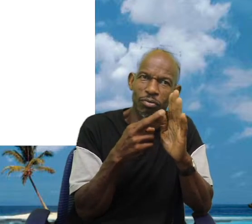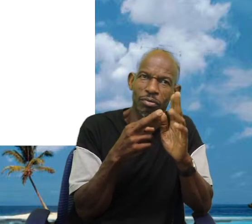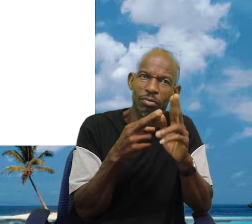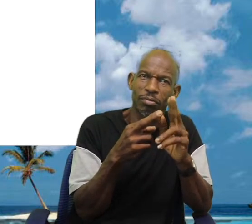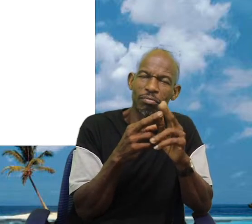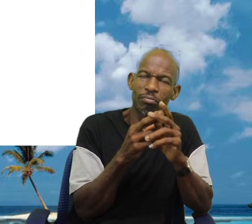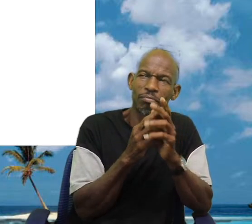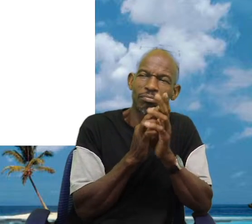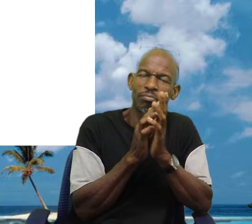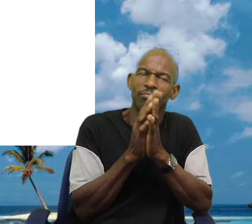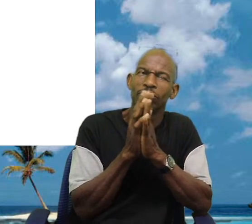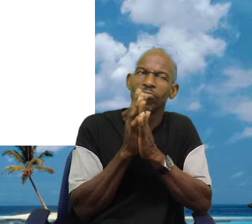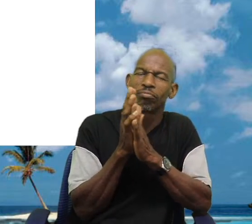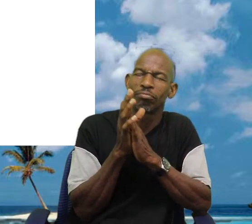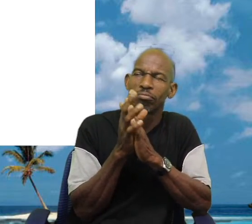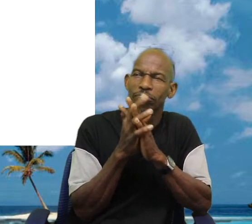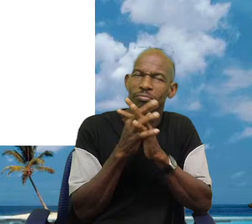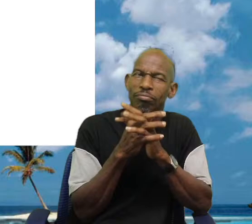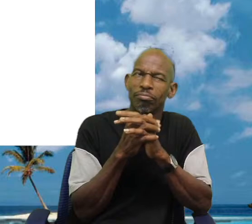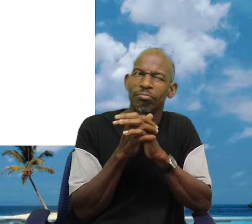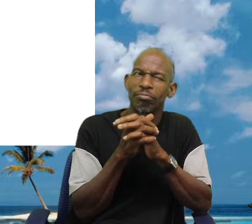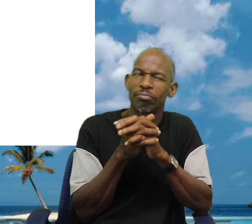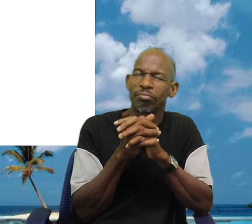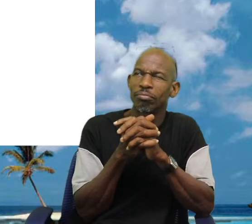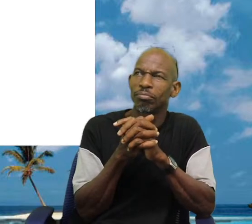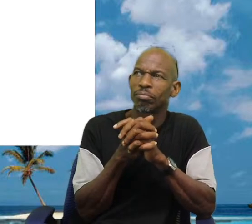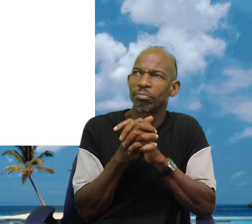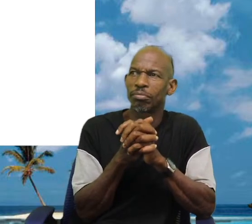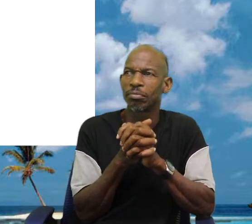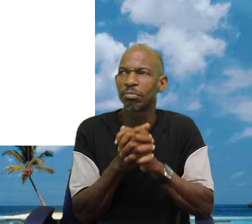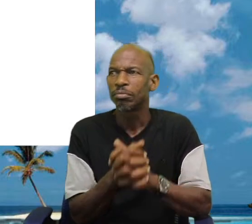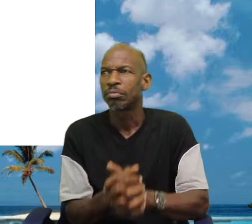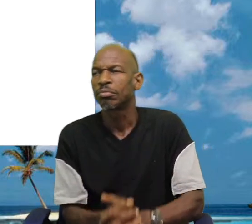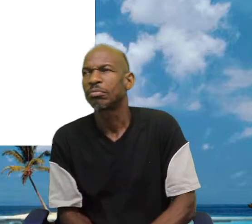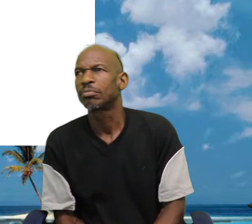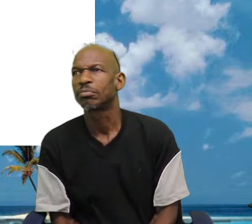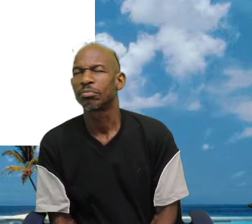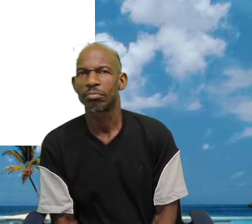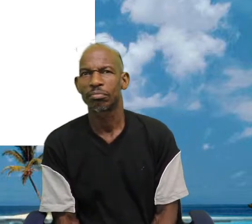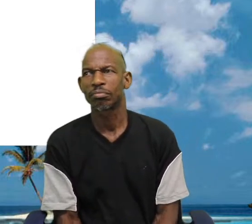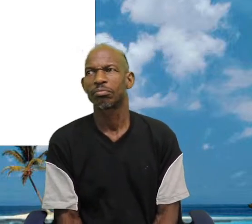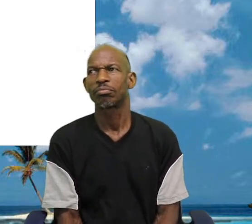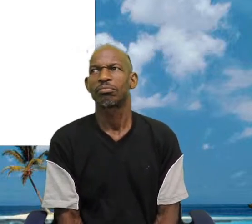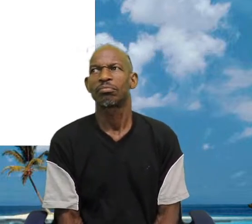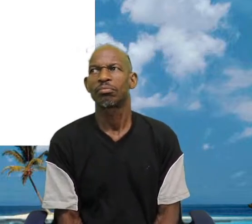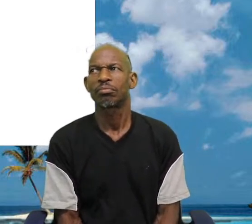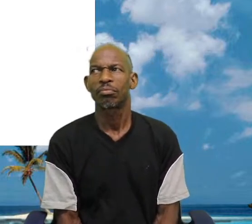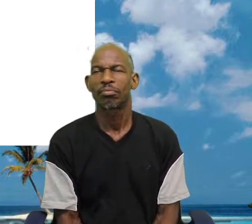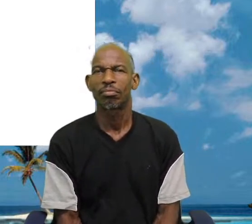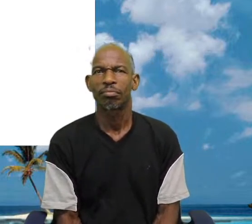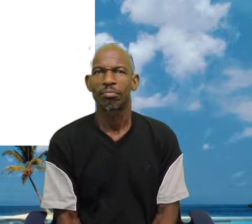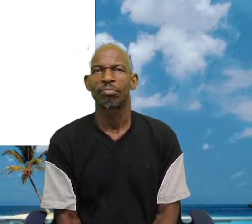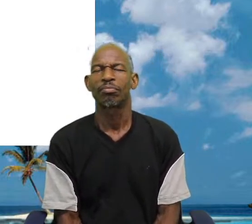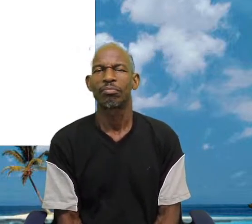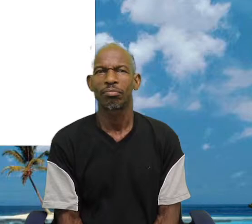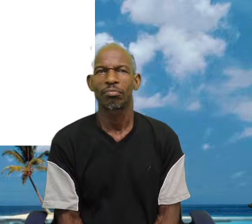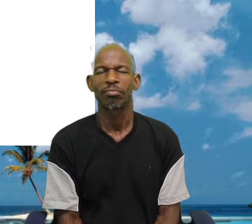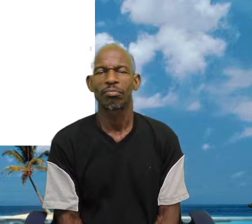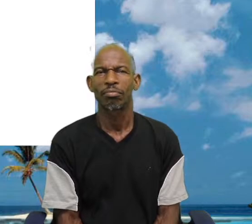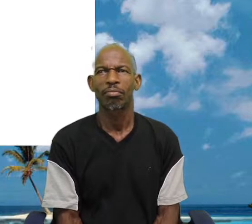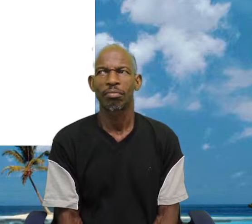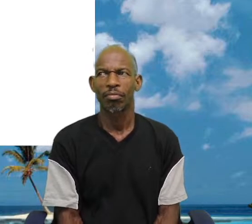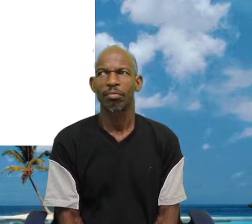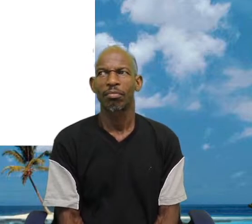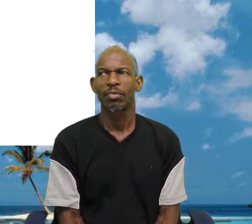the adjectives being after the noun. So adjectives after the